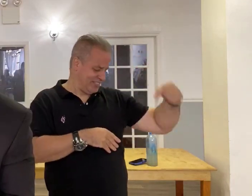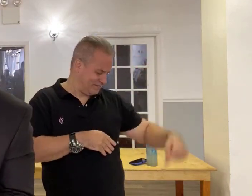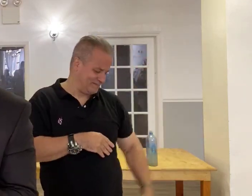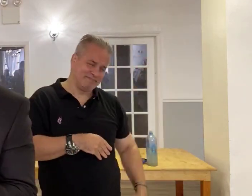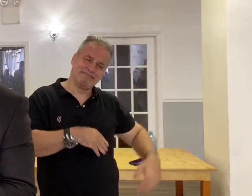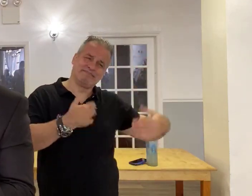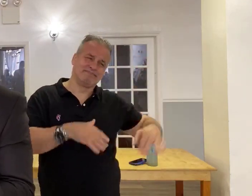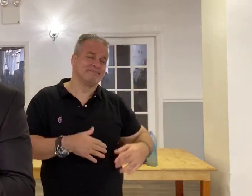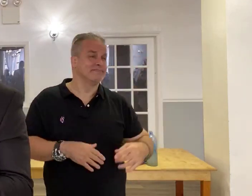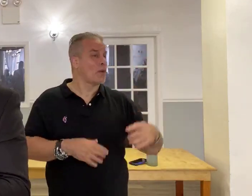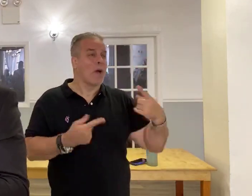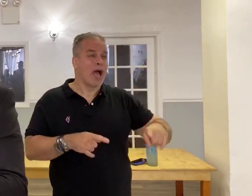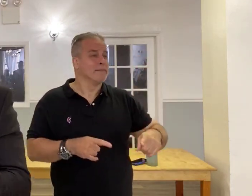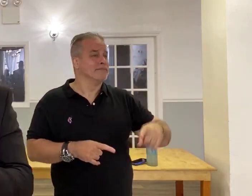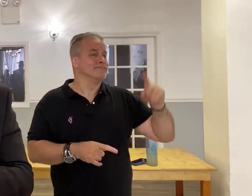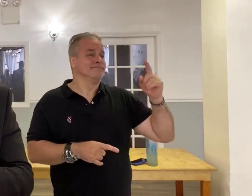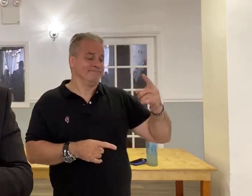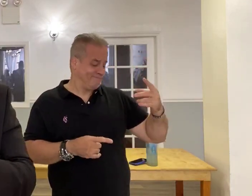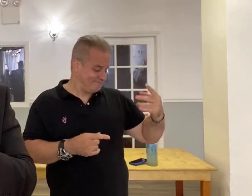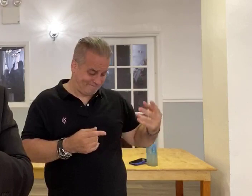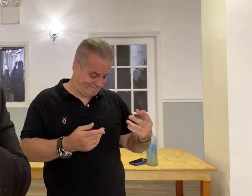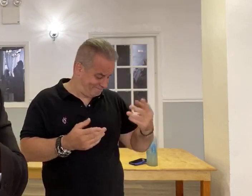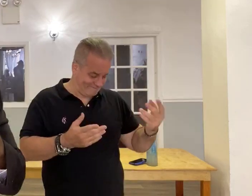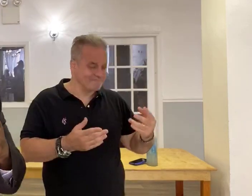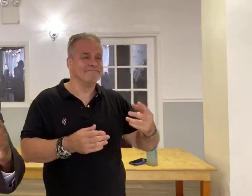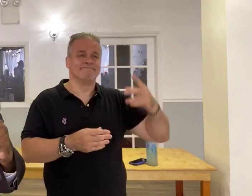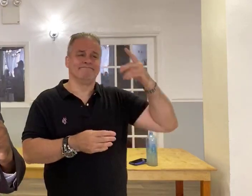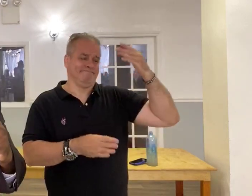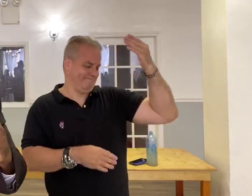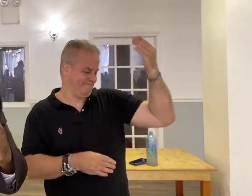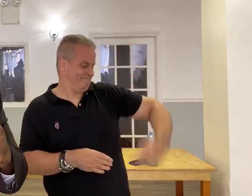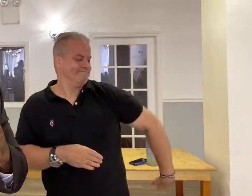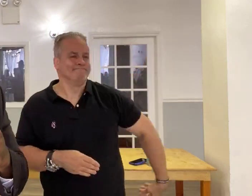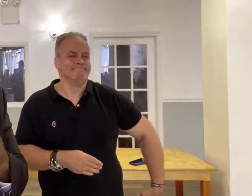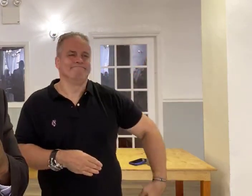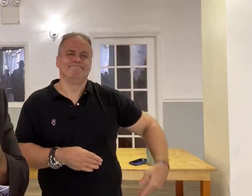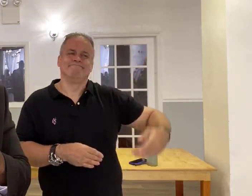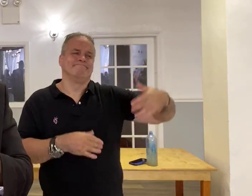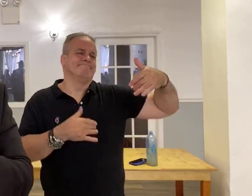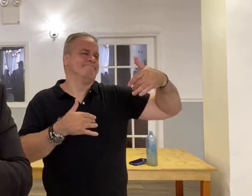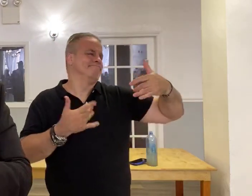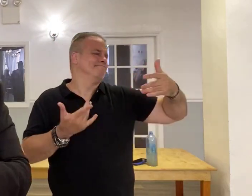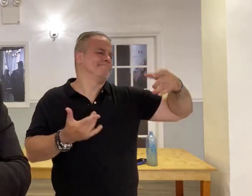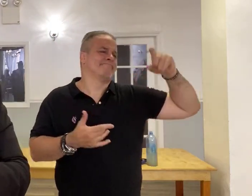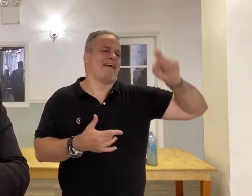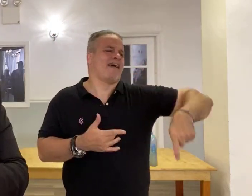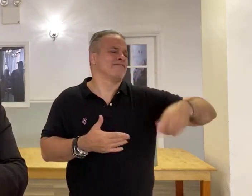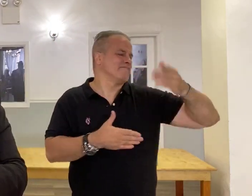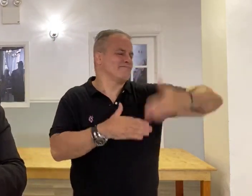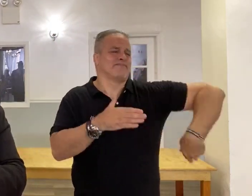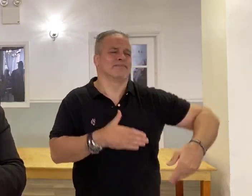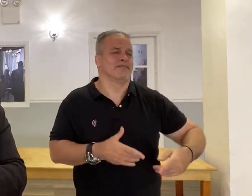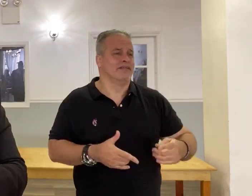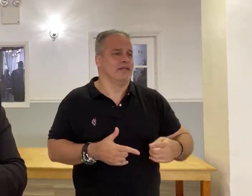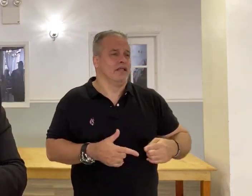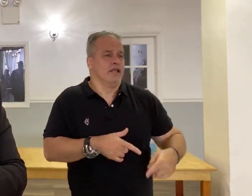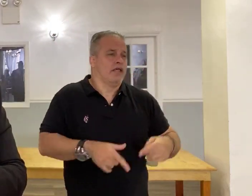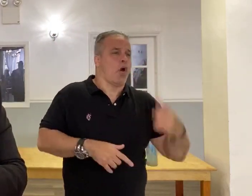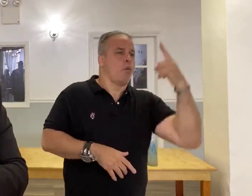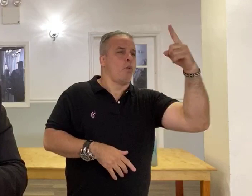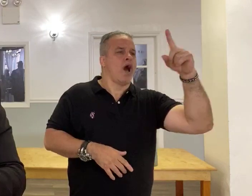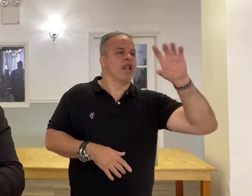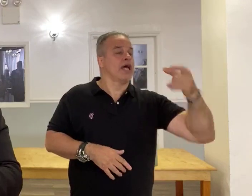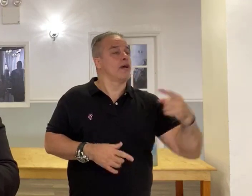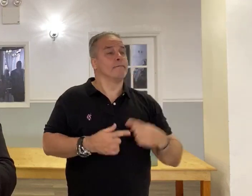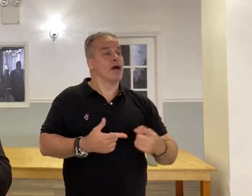Bish, with his prosthetic and his other good leg, he stands in his pulpit this morning preaching the word of God.